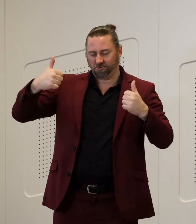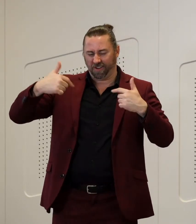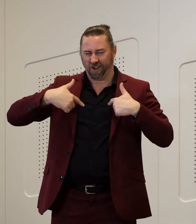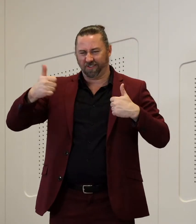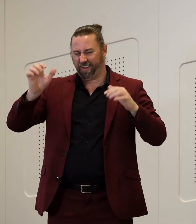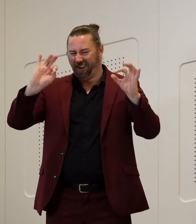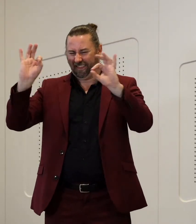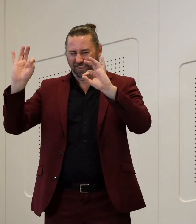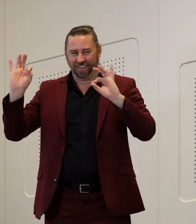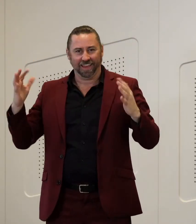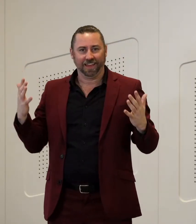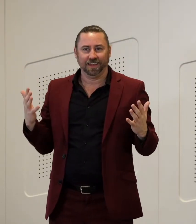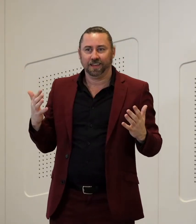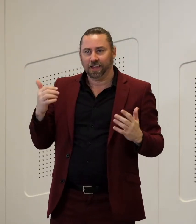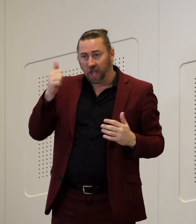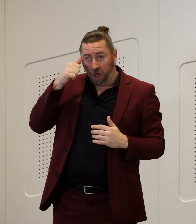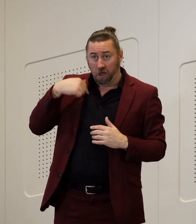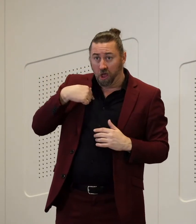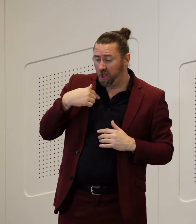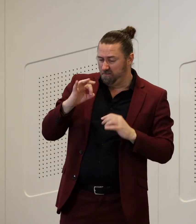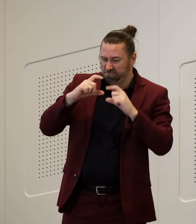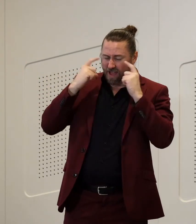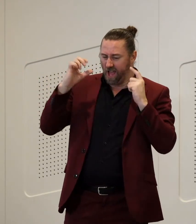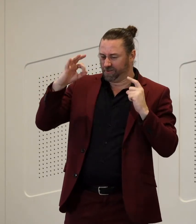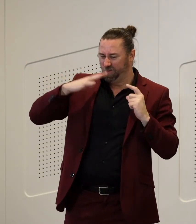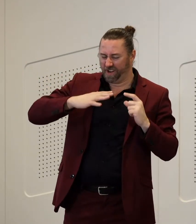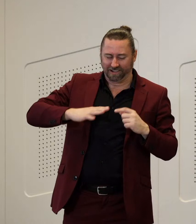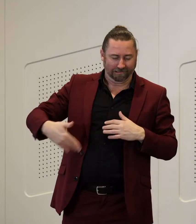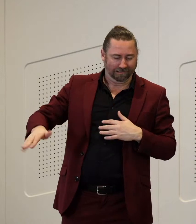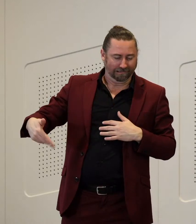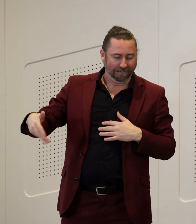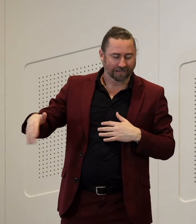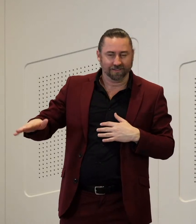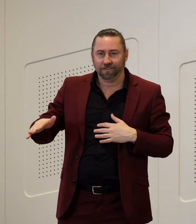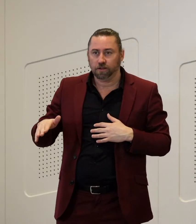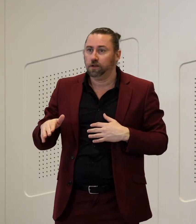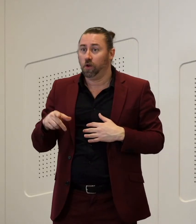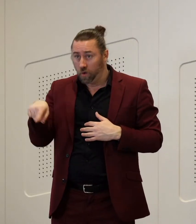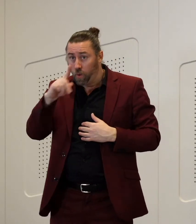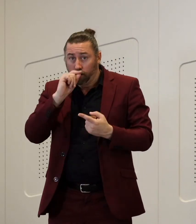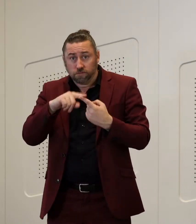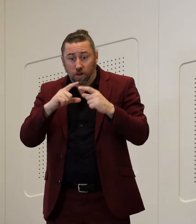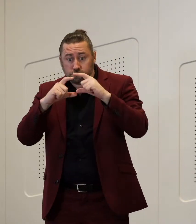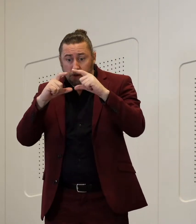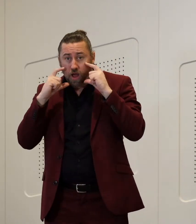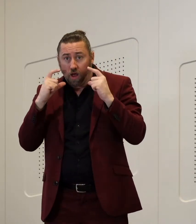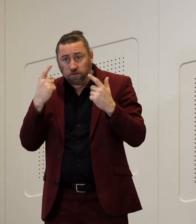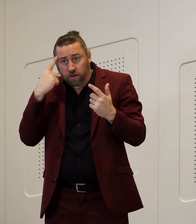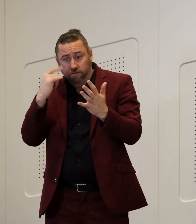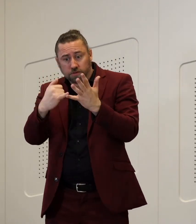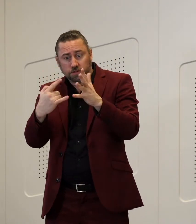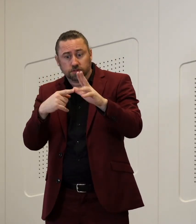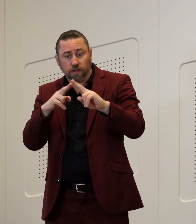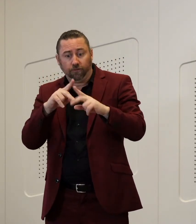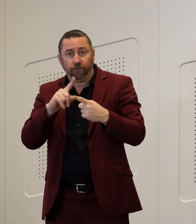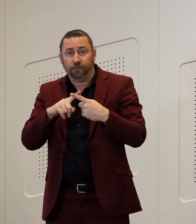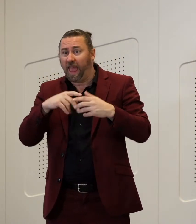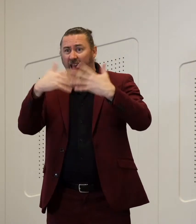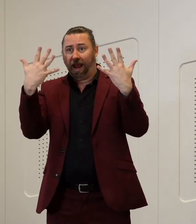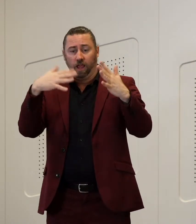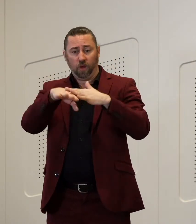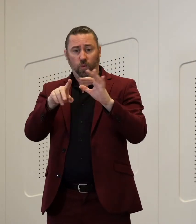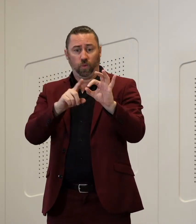mandated masks across the 11 LGAs, that doesn't mean you can't wear a mask to keep yourself safe elsewhere in